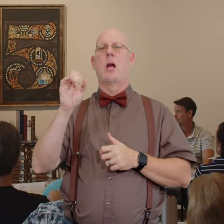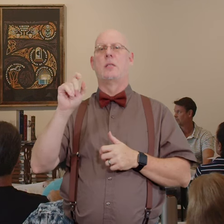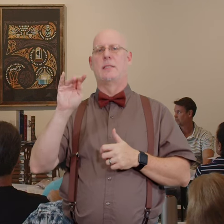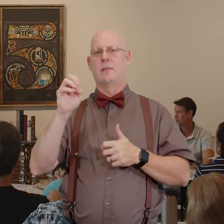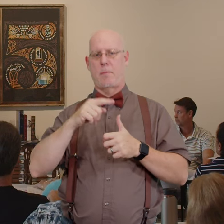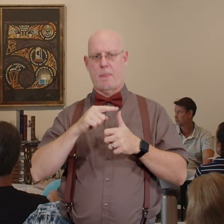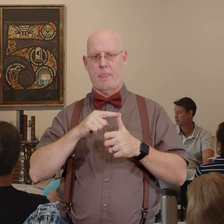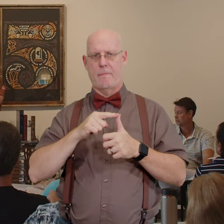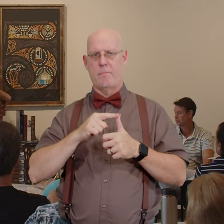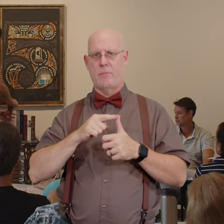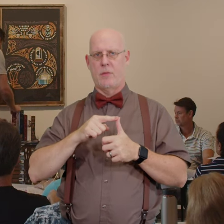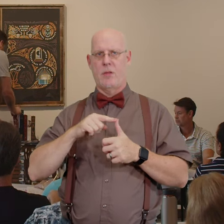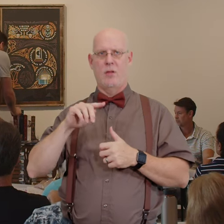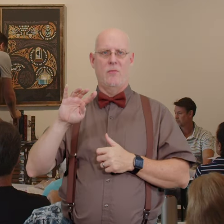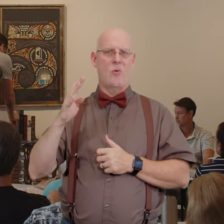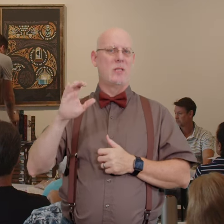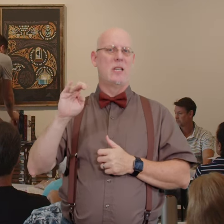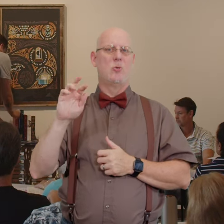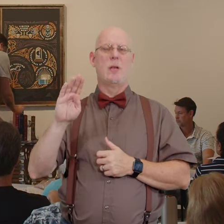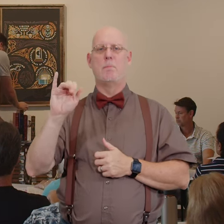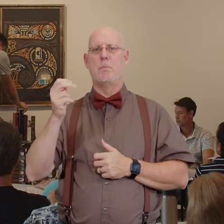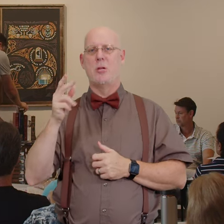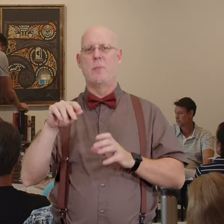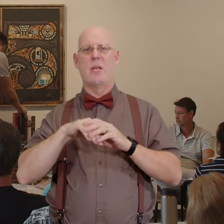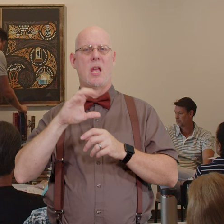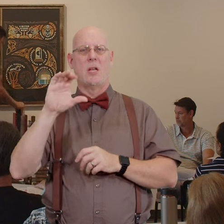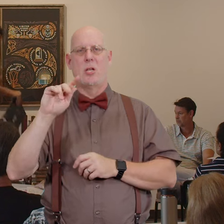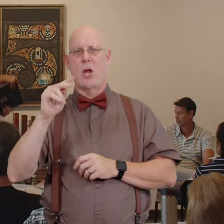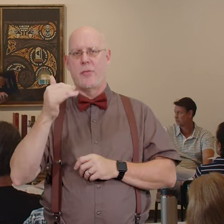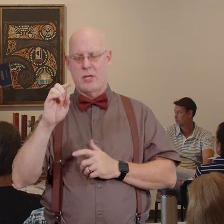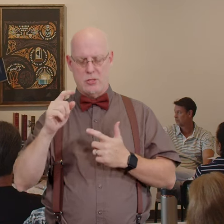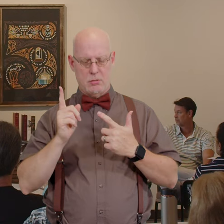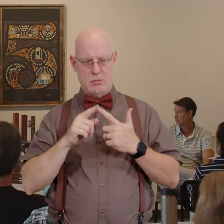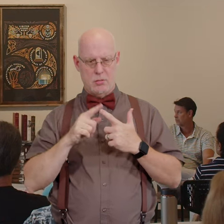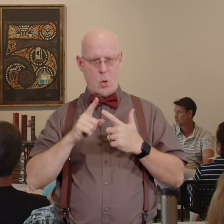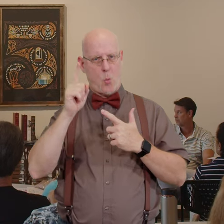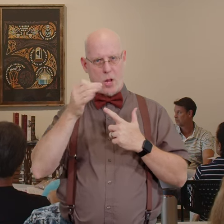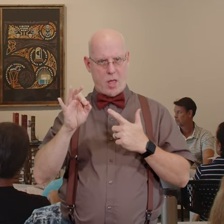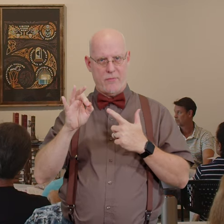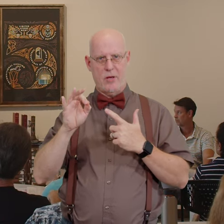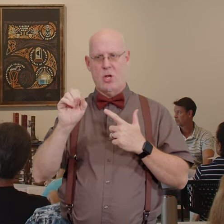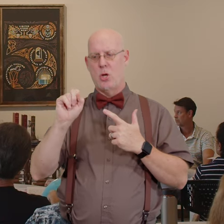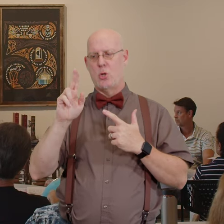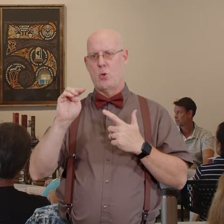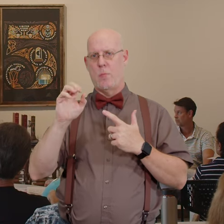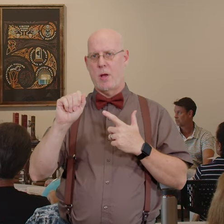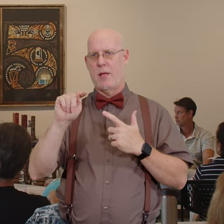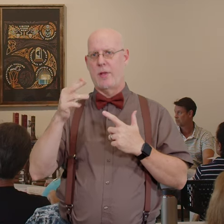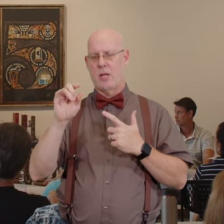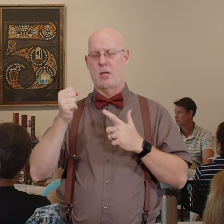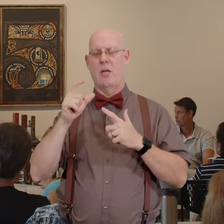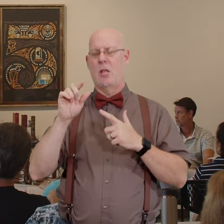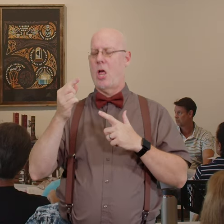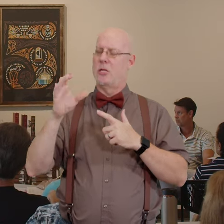St. Augustine, 4th, 5th century bishop in Carthage. All right? I have here one of the Summa Theologica